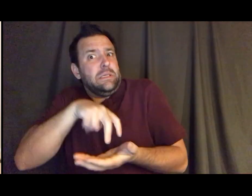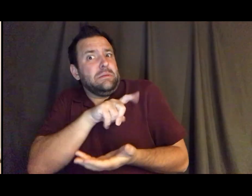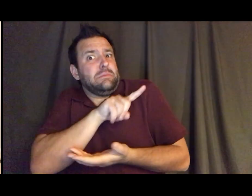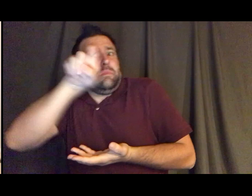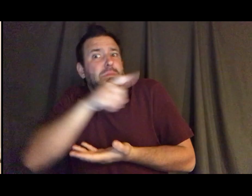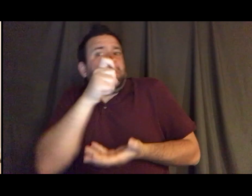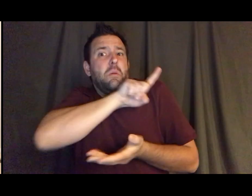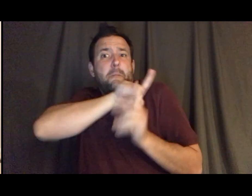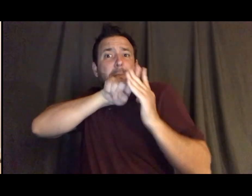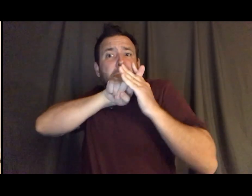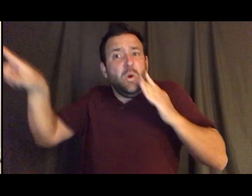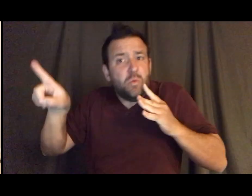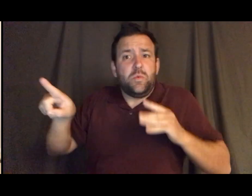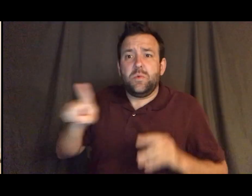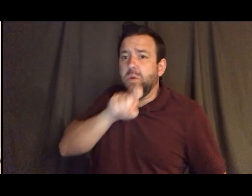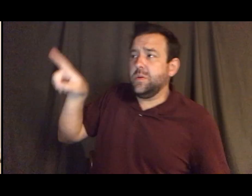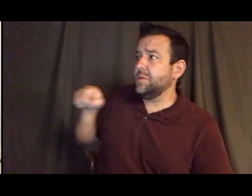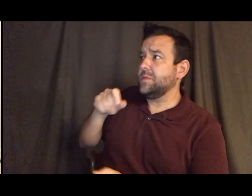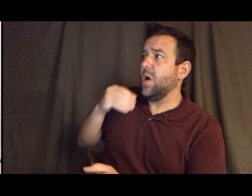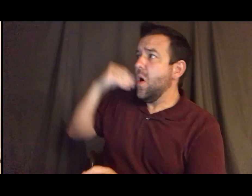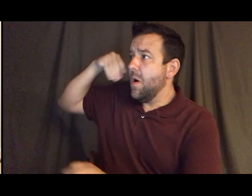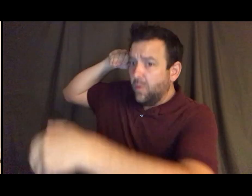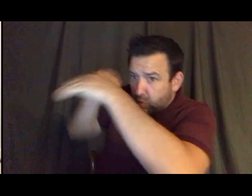till it was time for breakfast the next morning.